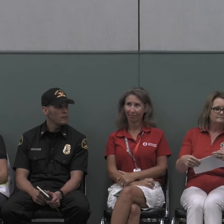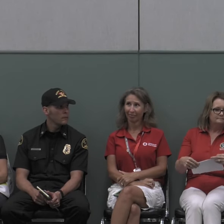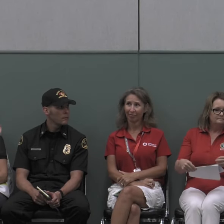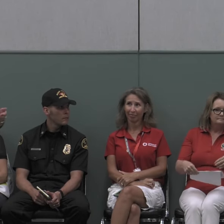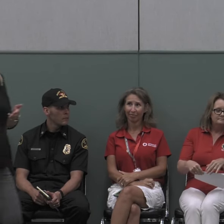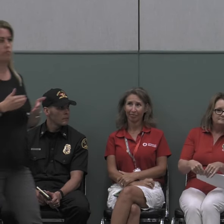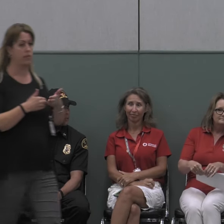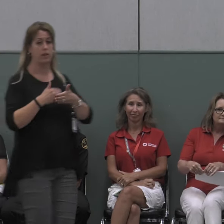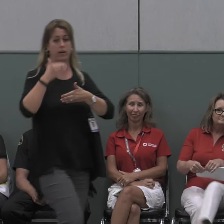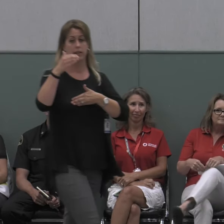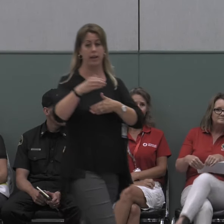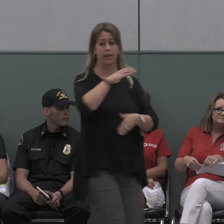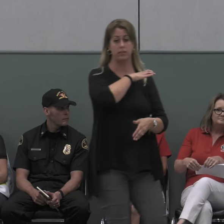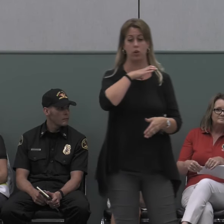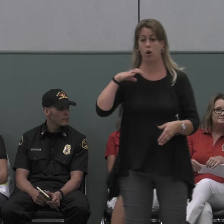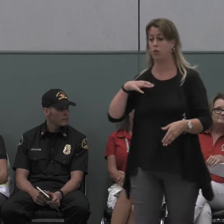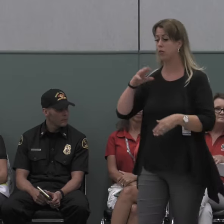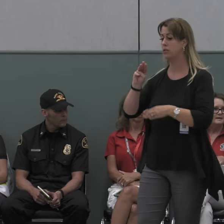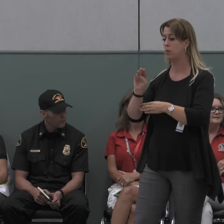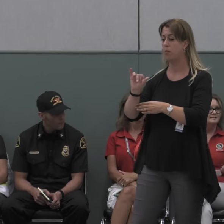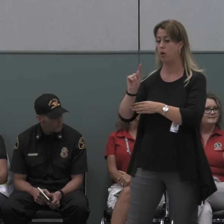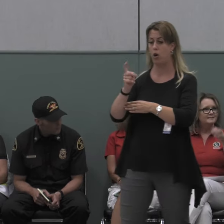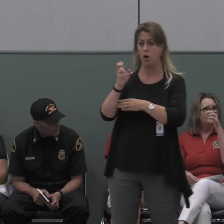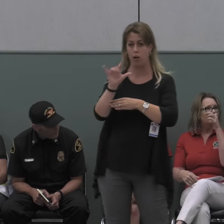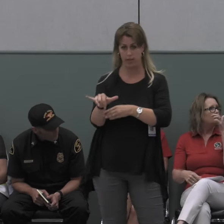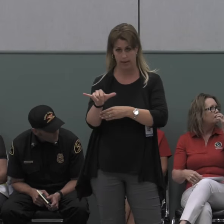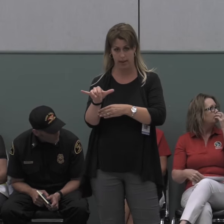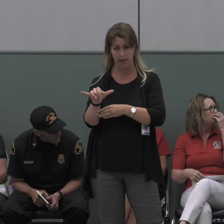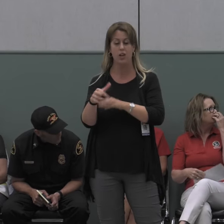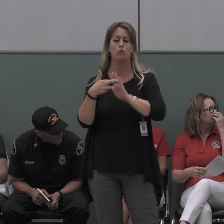Next, Congressman McCarthy's representative, Clayton Fowler.